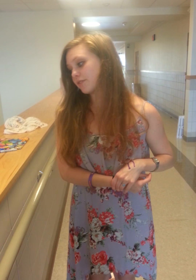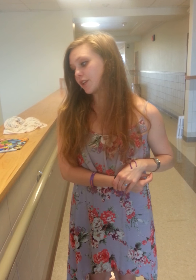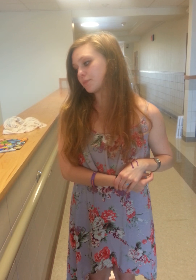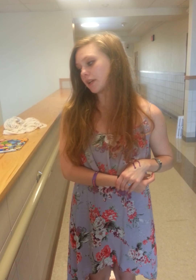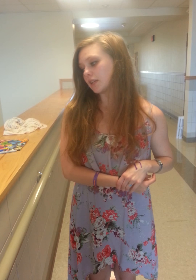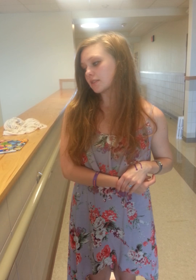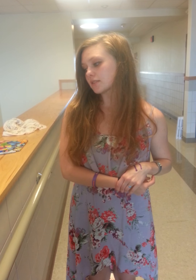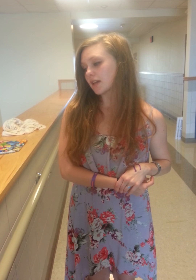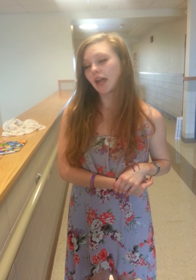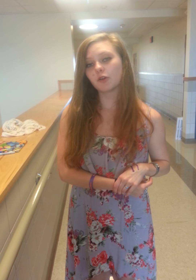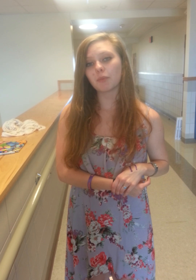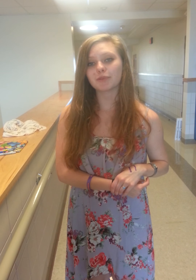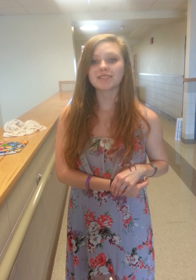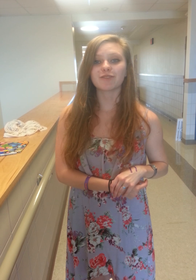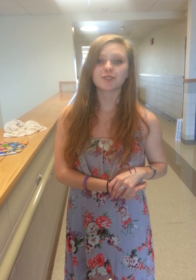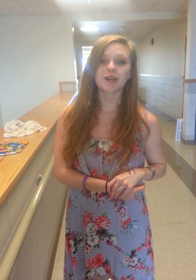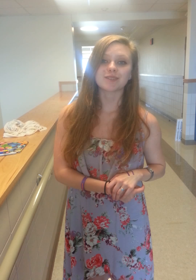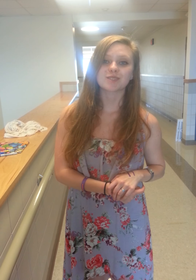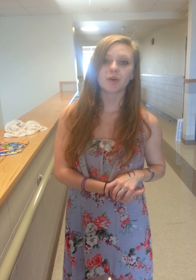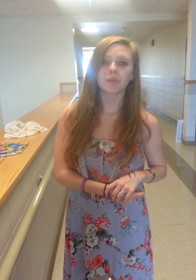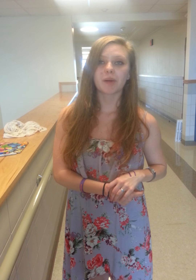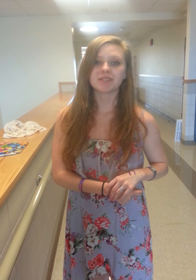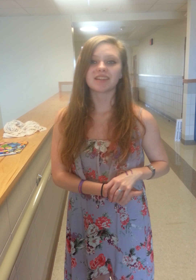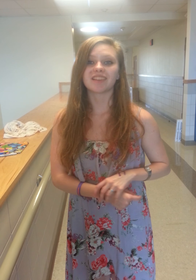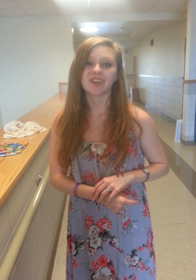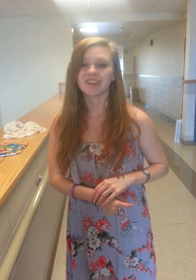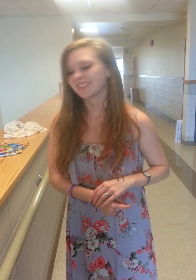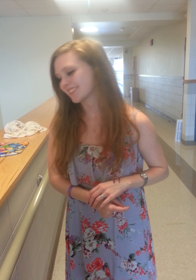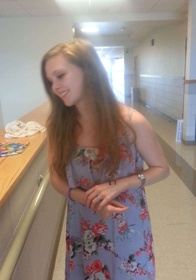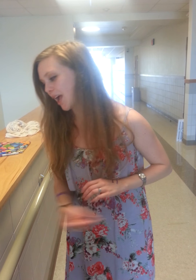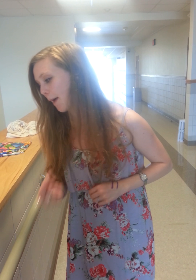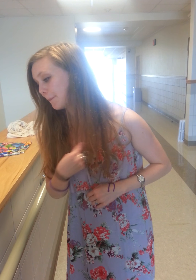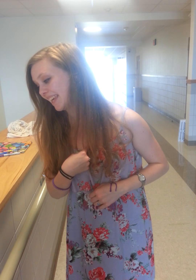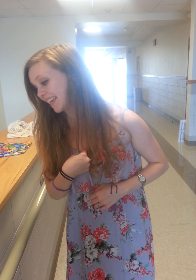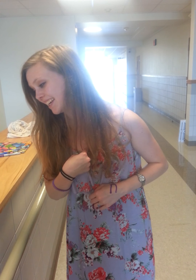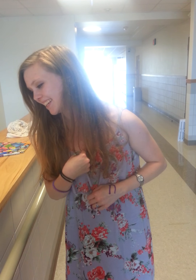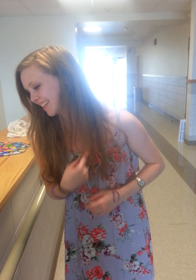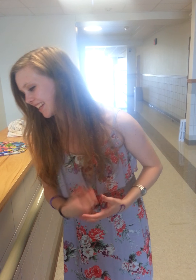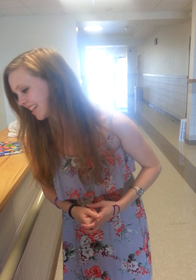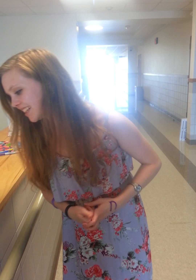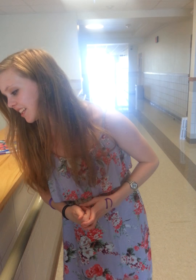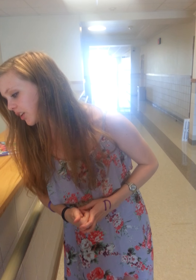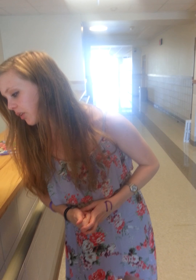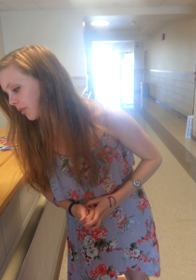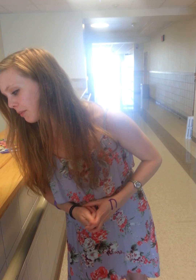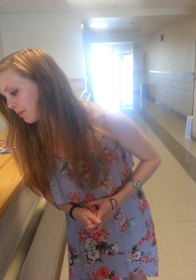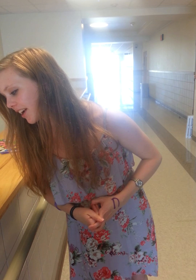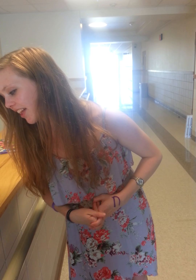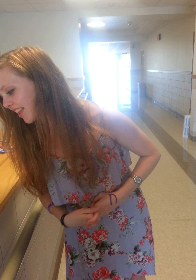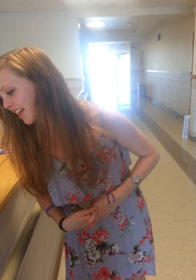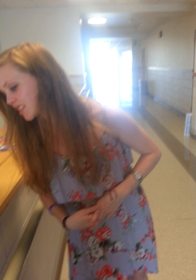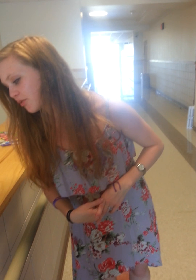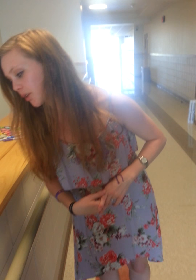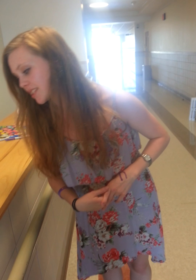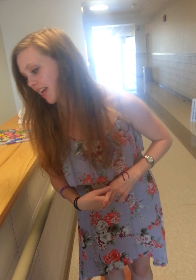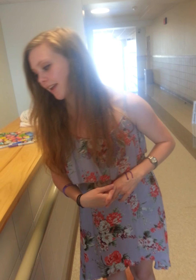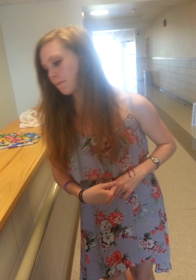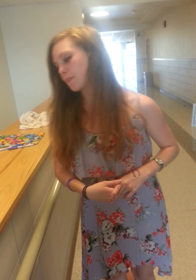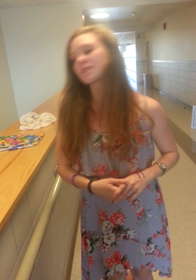Fudge monkeys. I don't remember the sign for trust, so I will update that later. Me. Remember how that lasted for a day. So